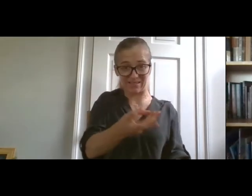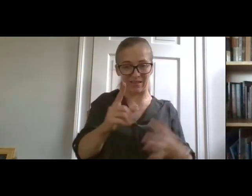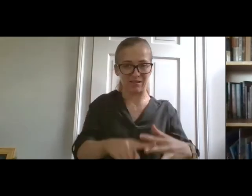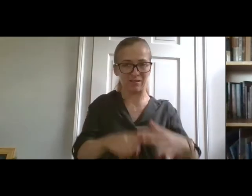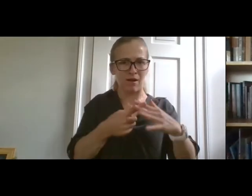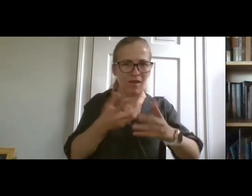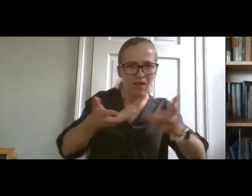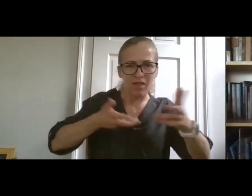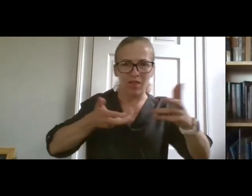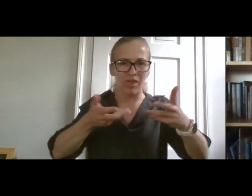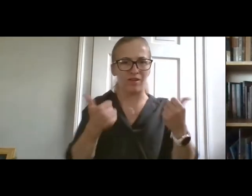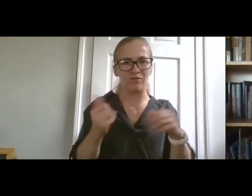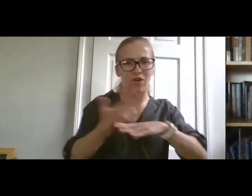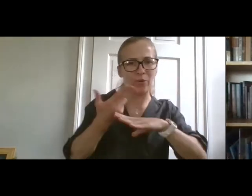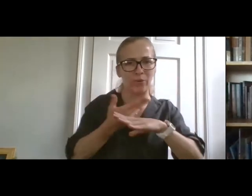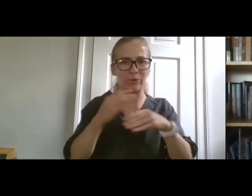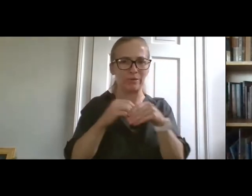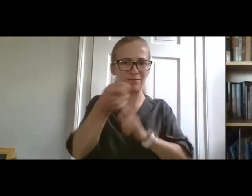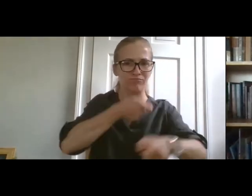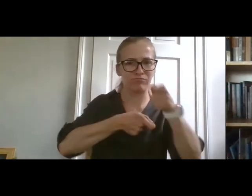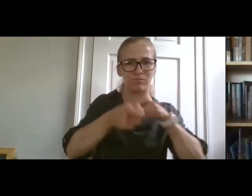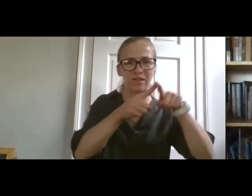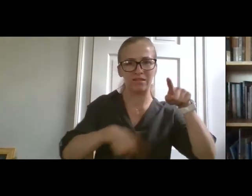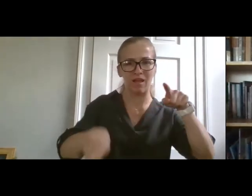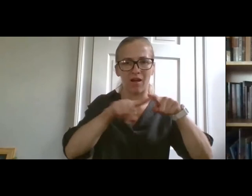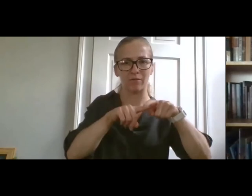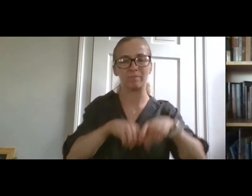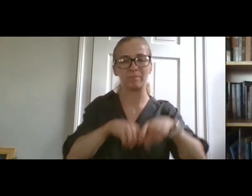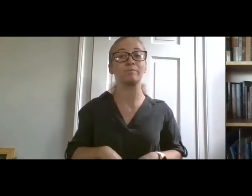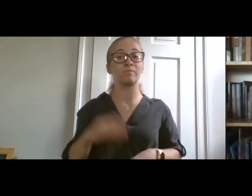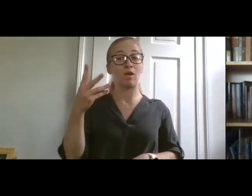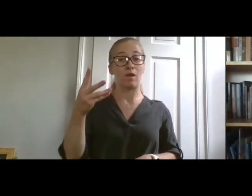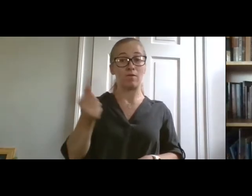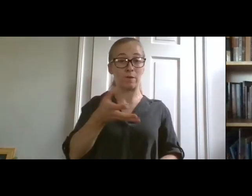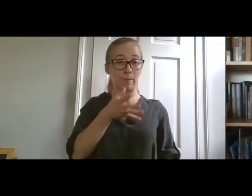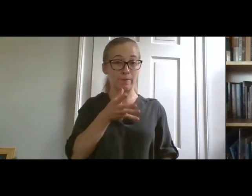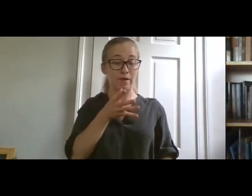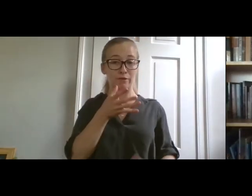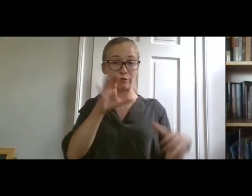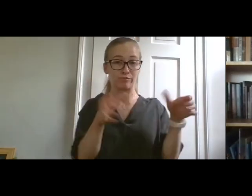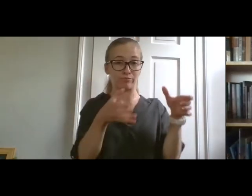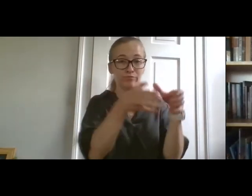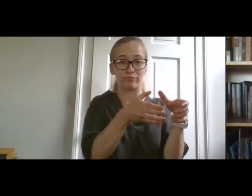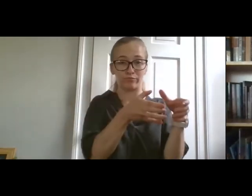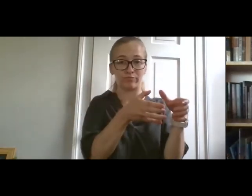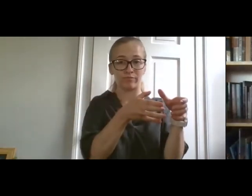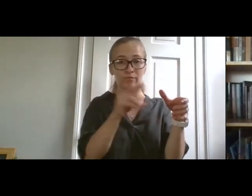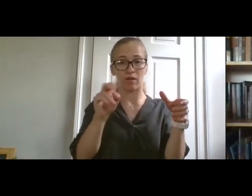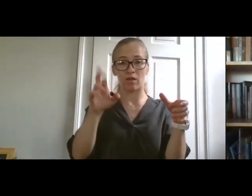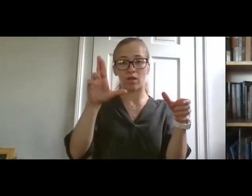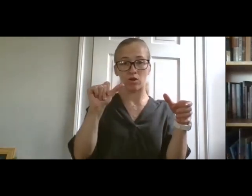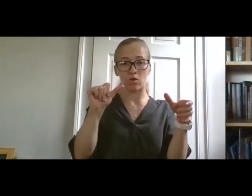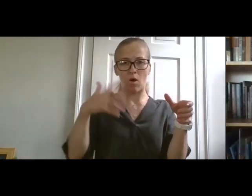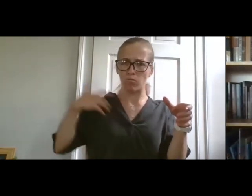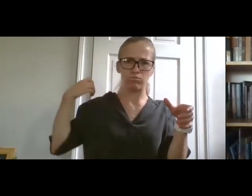to make themselves useful in the replacing of the tire. A few of the mothers gathered with the pack as well. Nora, being one of the